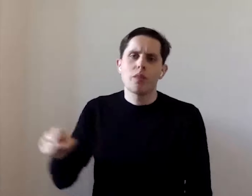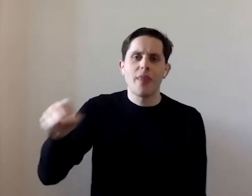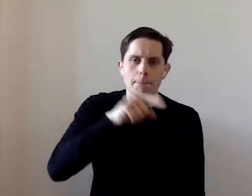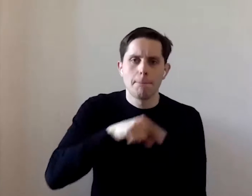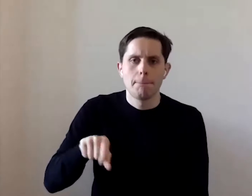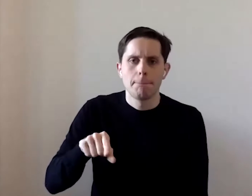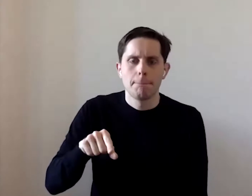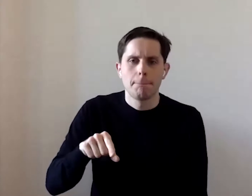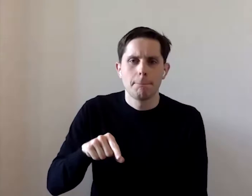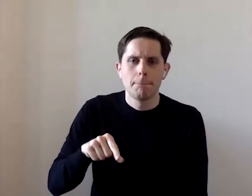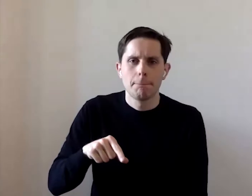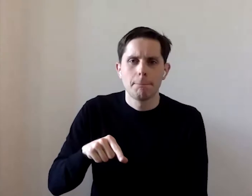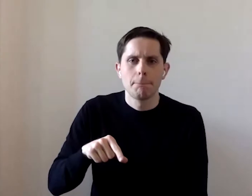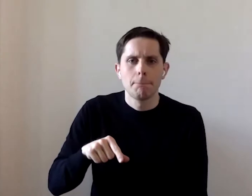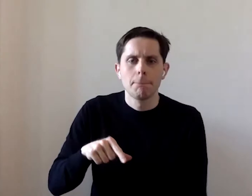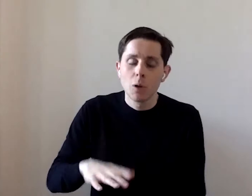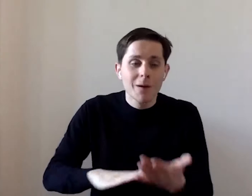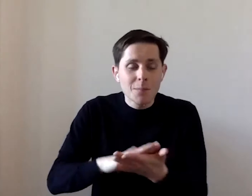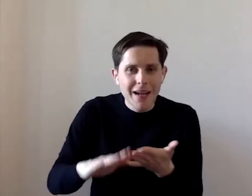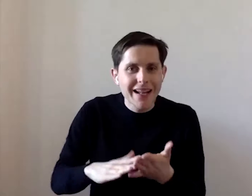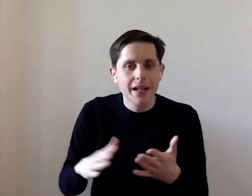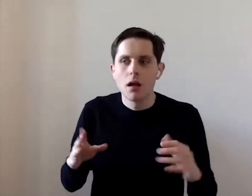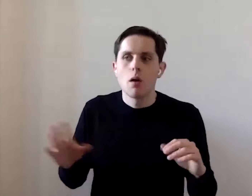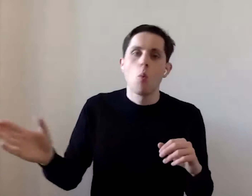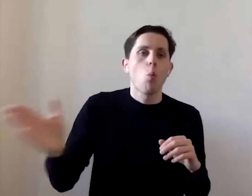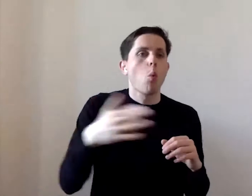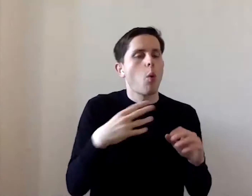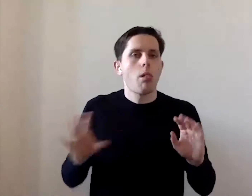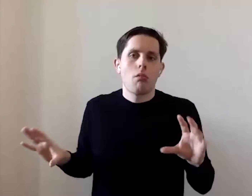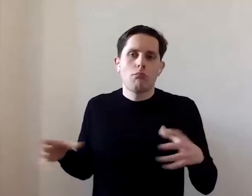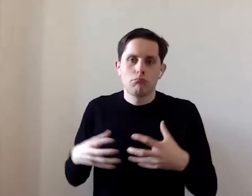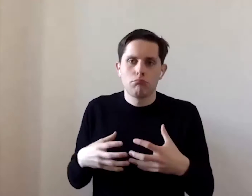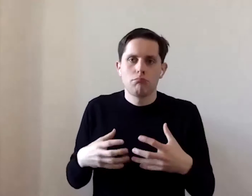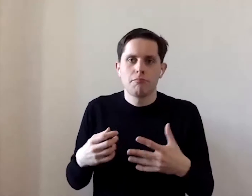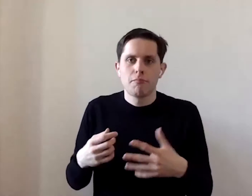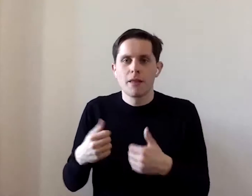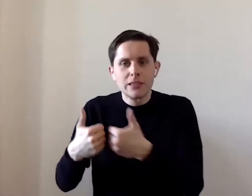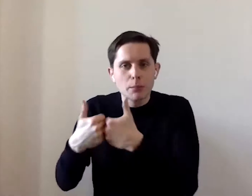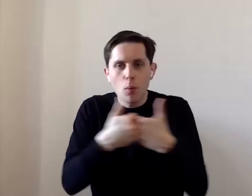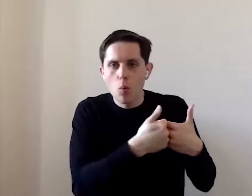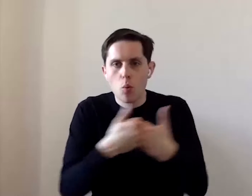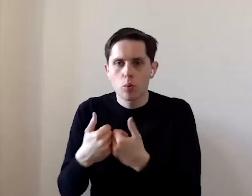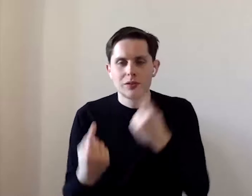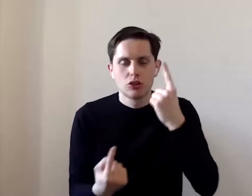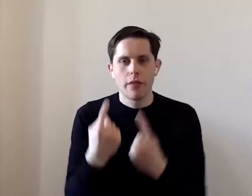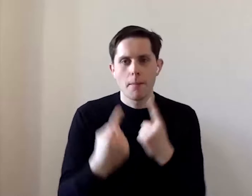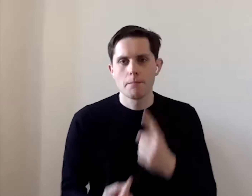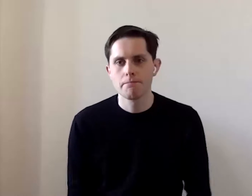thoroughly, and have resources and approaches for these different students so that everything is covered, so